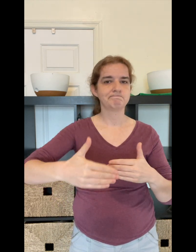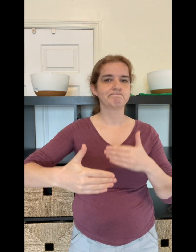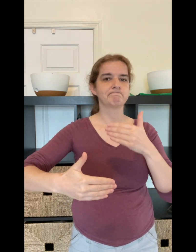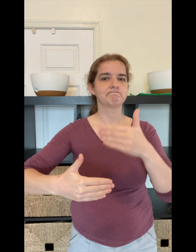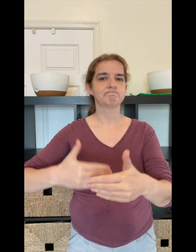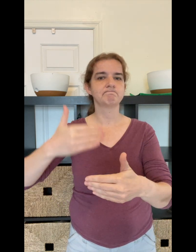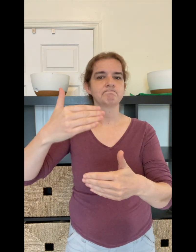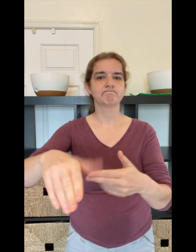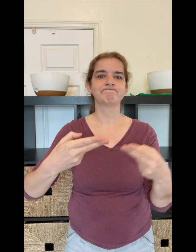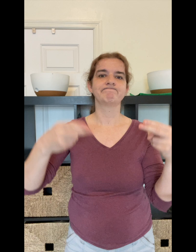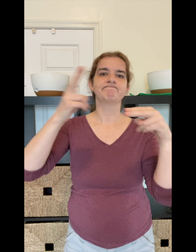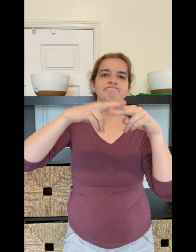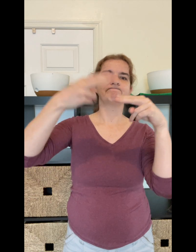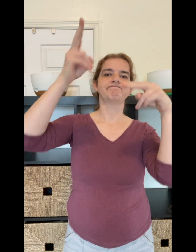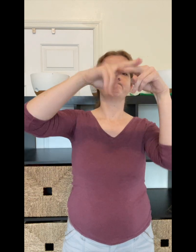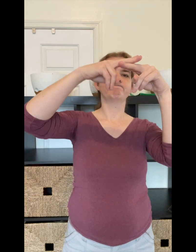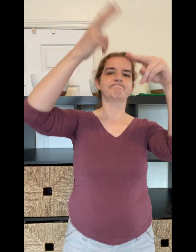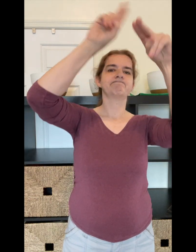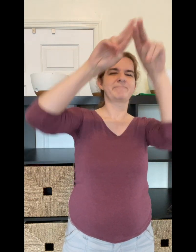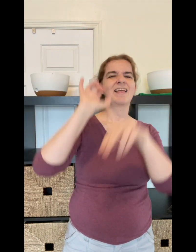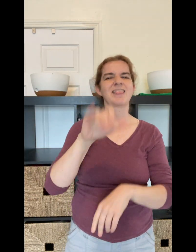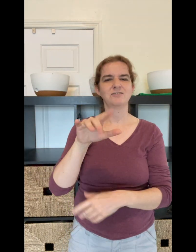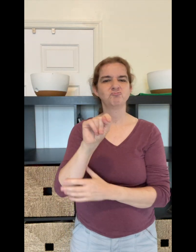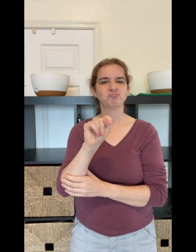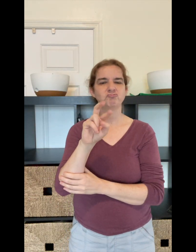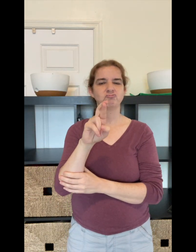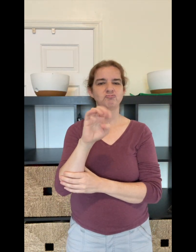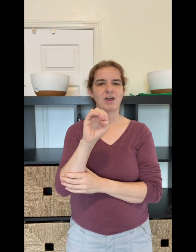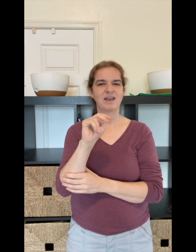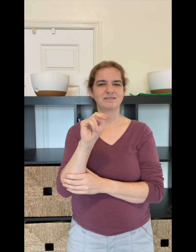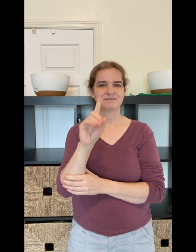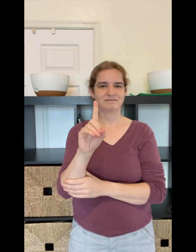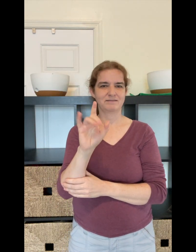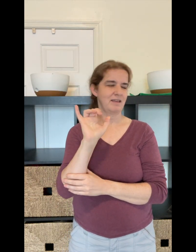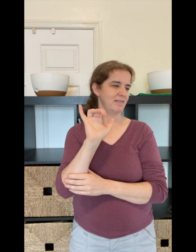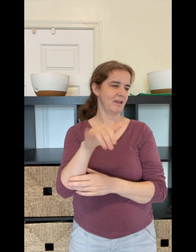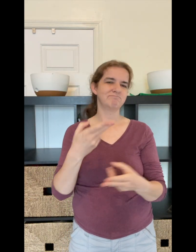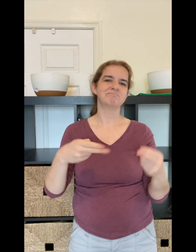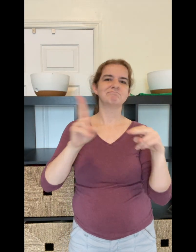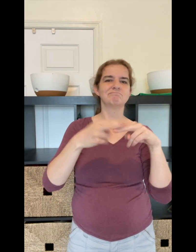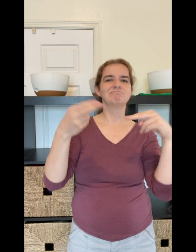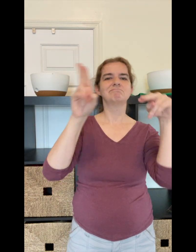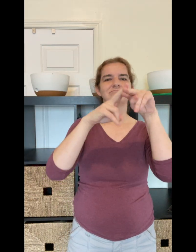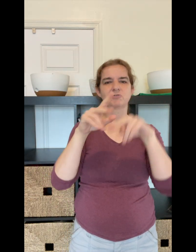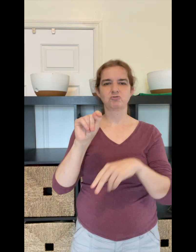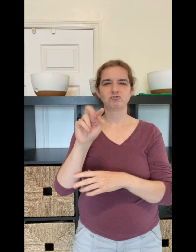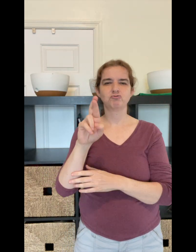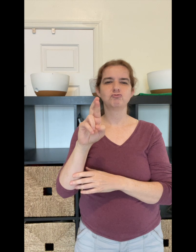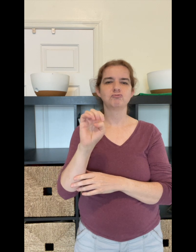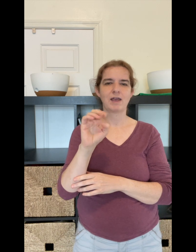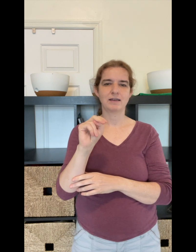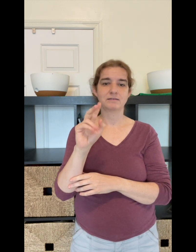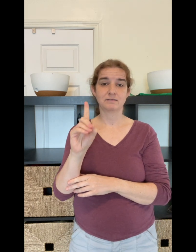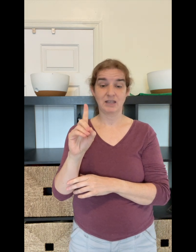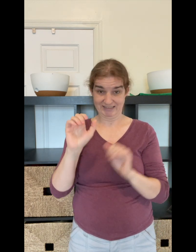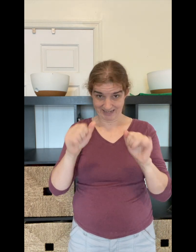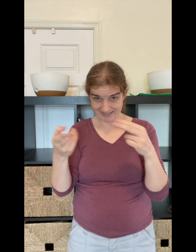did you notice? Over time, it's increasing. That's a trend. That increasing is a